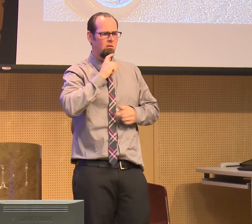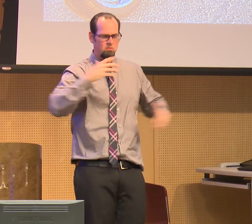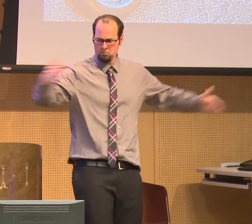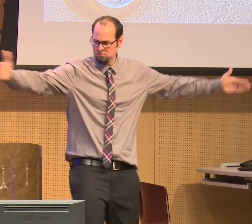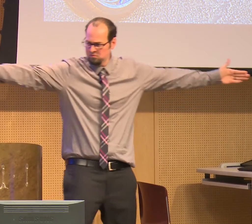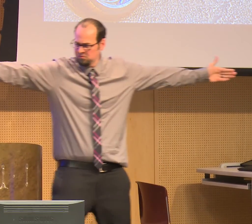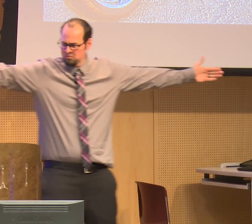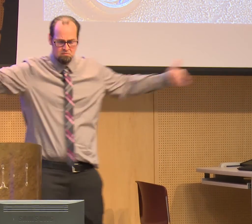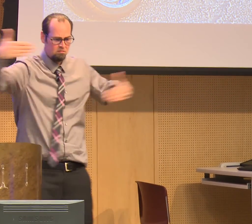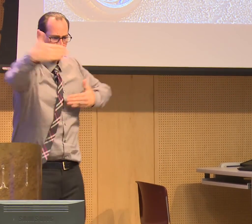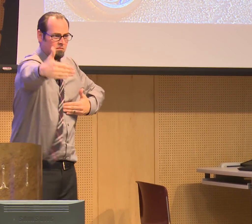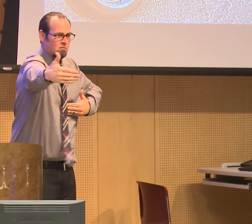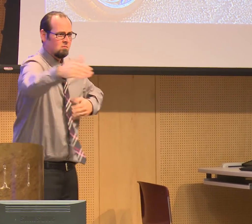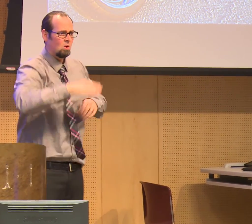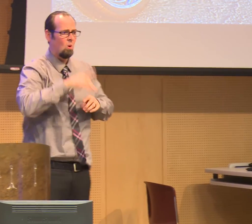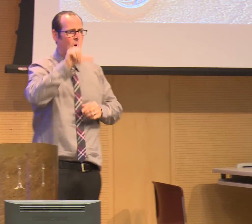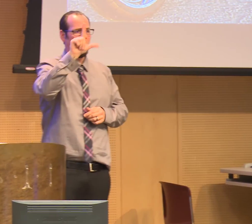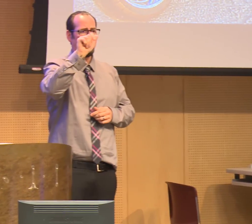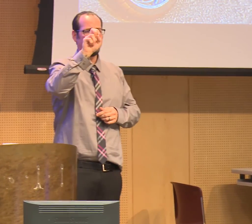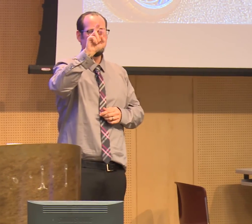We started with a large piece of sheet metal.